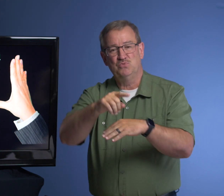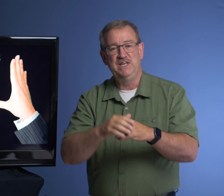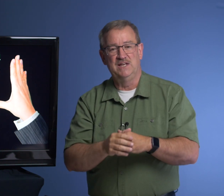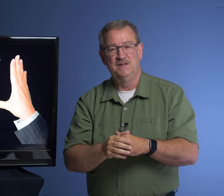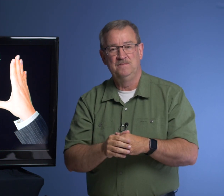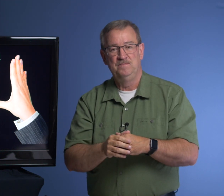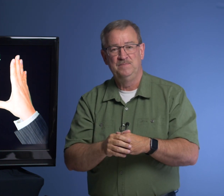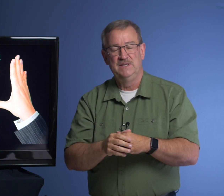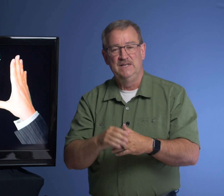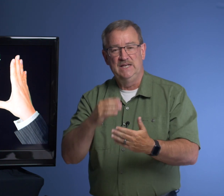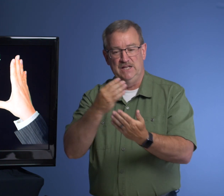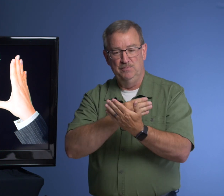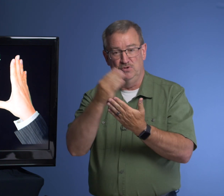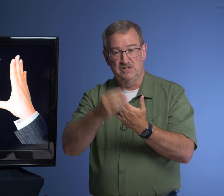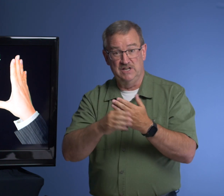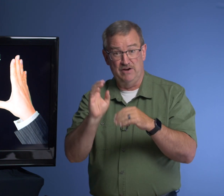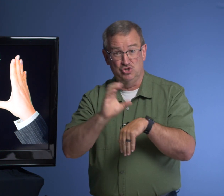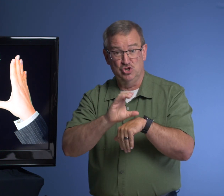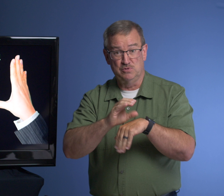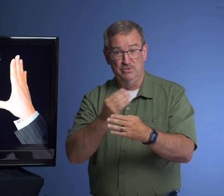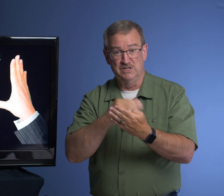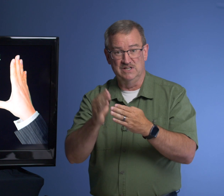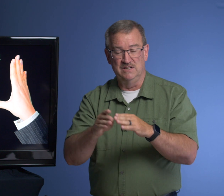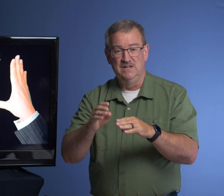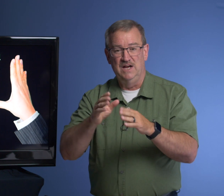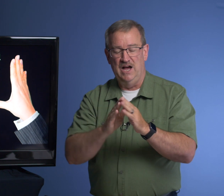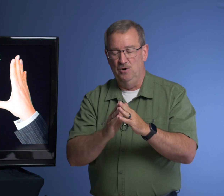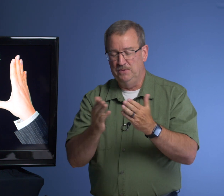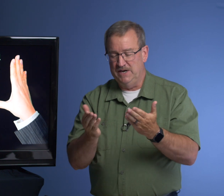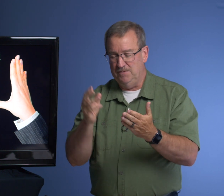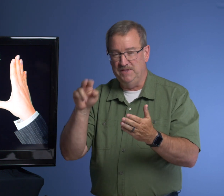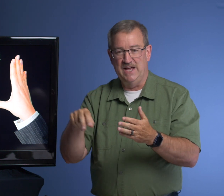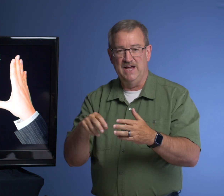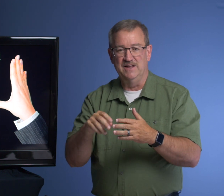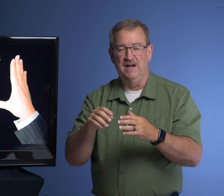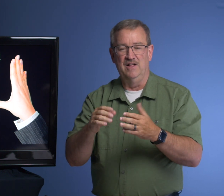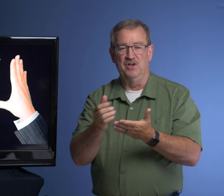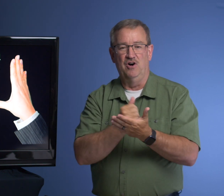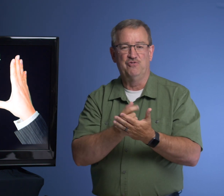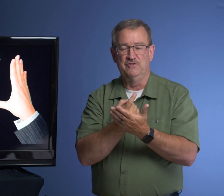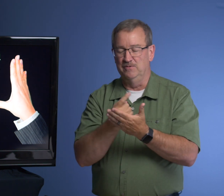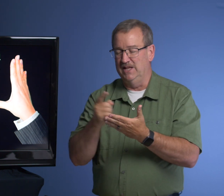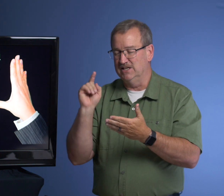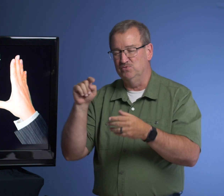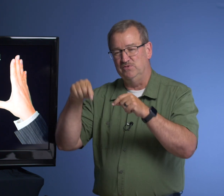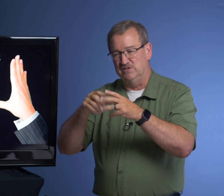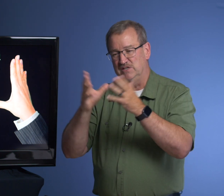week, in the bulletin, our church bulletin, I opened it up and they had the offering from last week was this